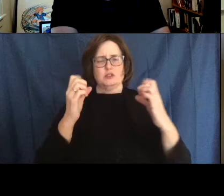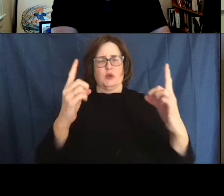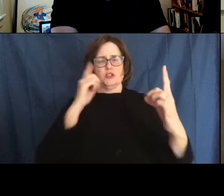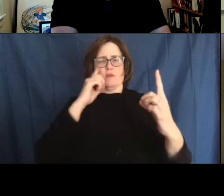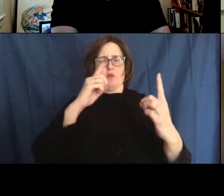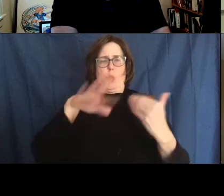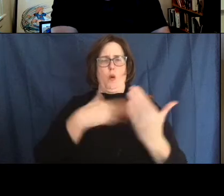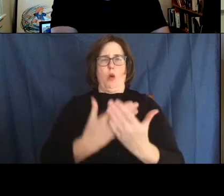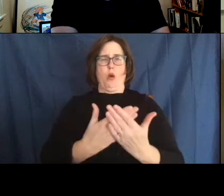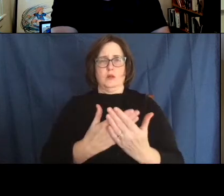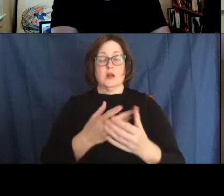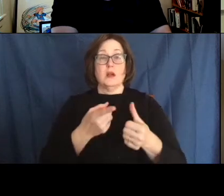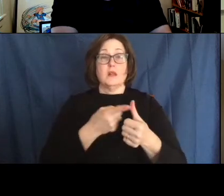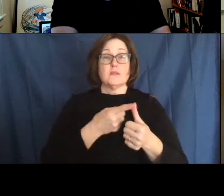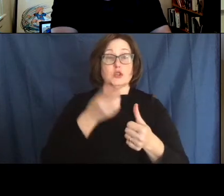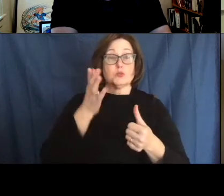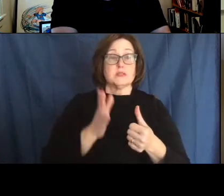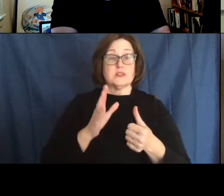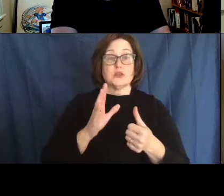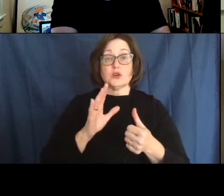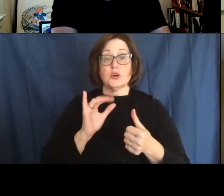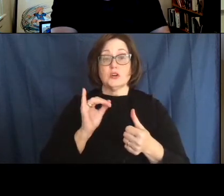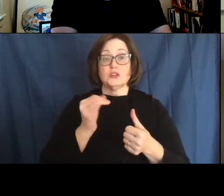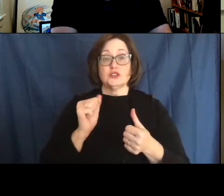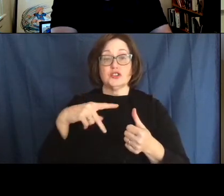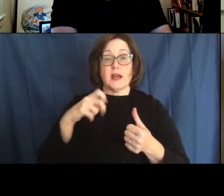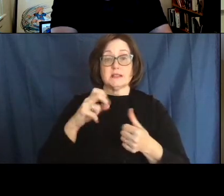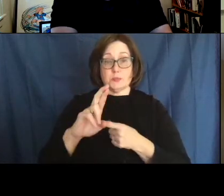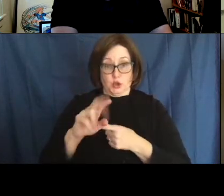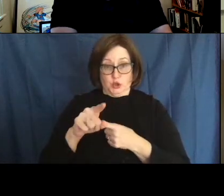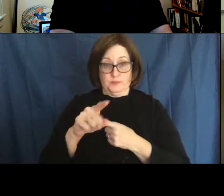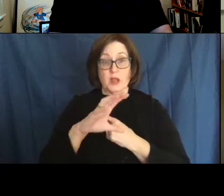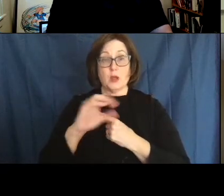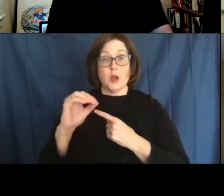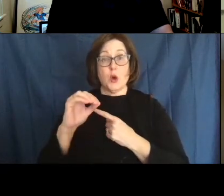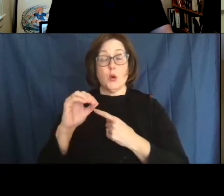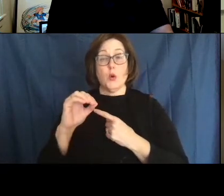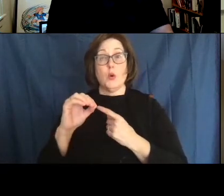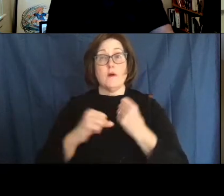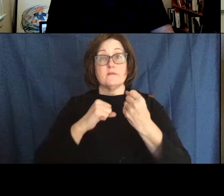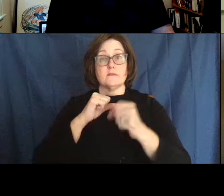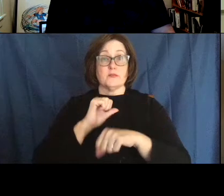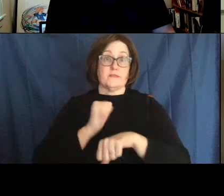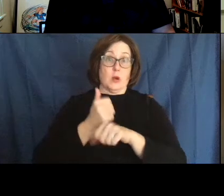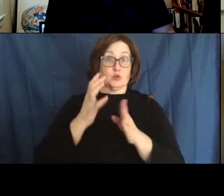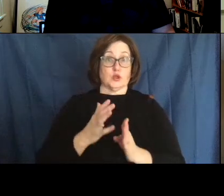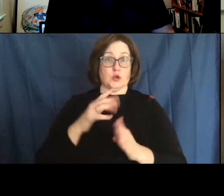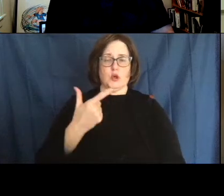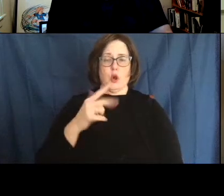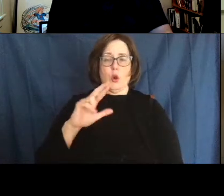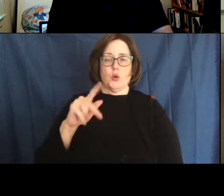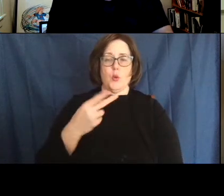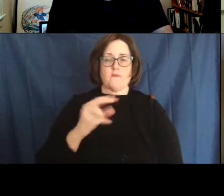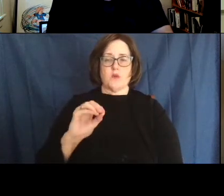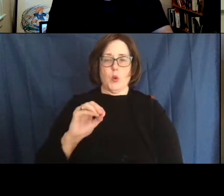our first presenter, Jesper, who is the co-founder of GraphoGame. GraphoGame is a